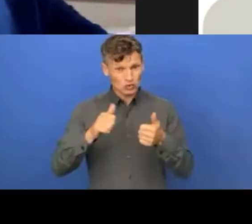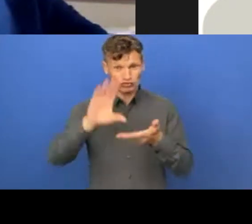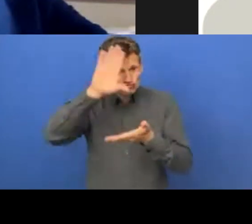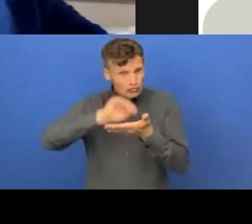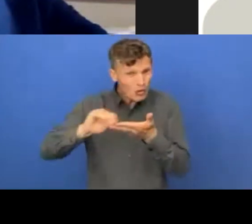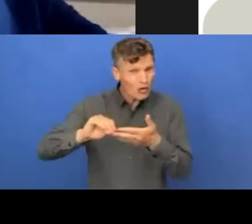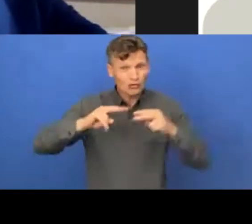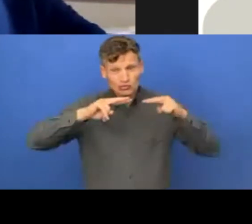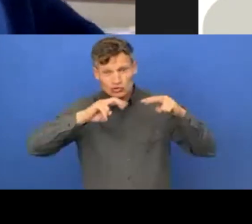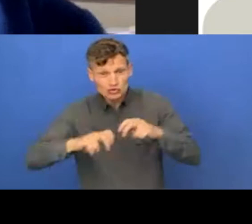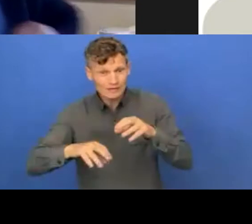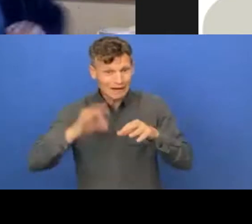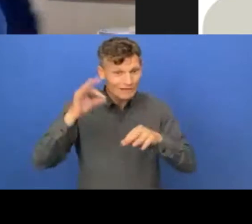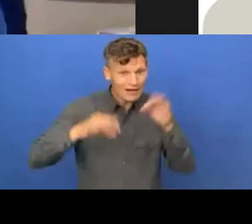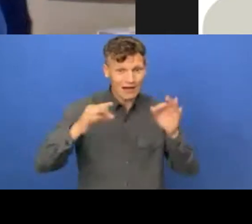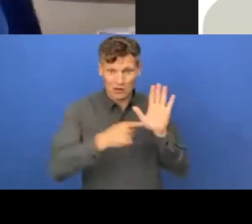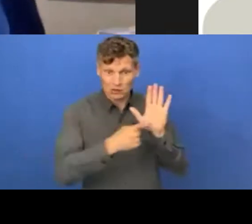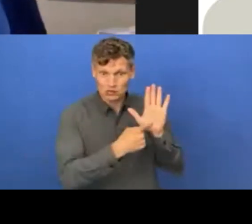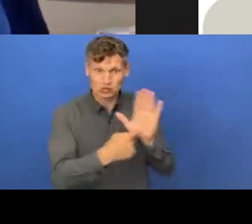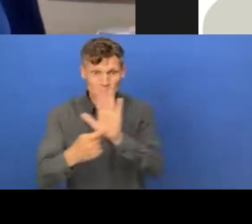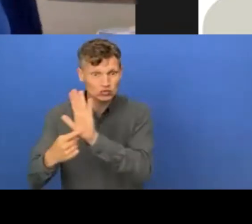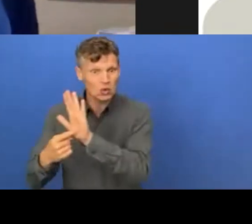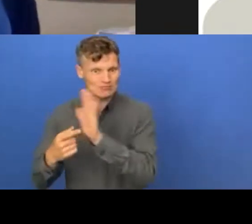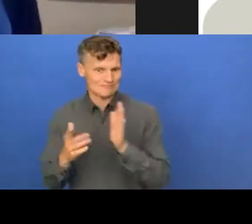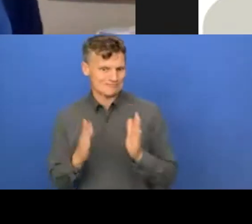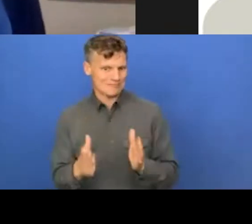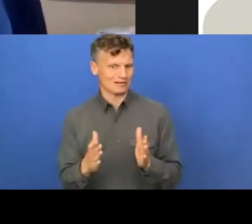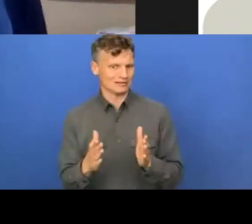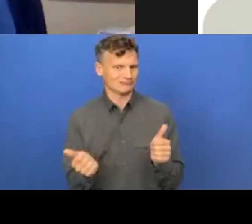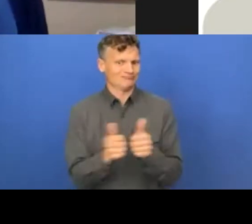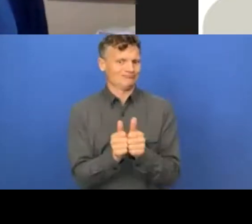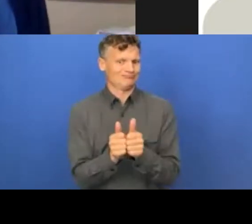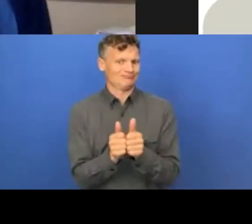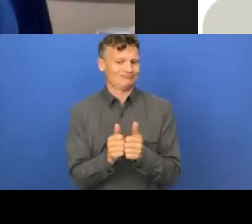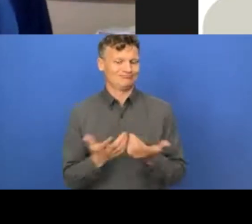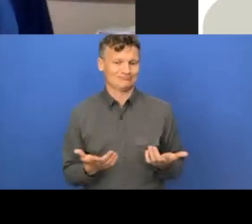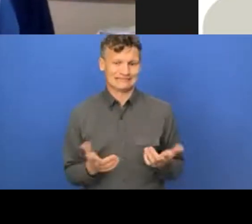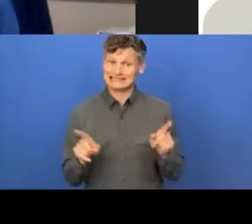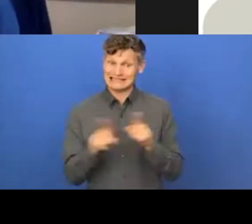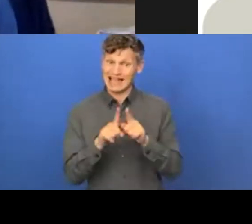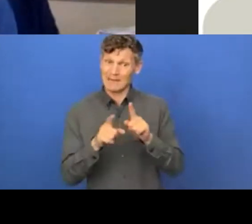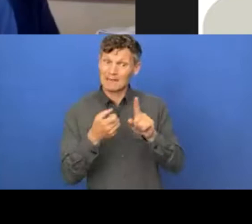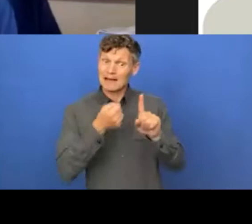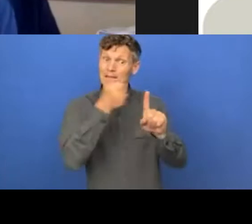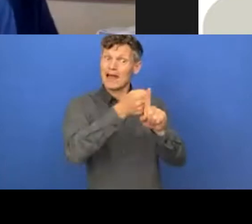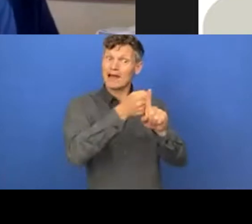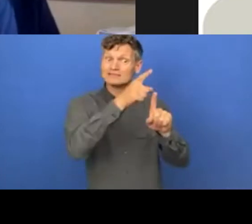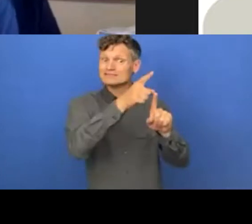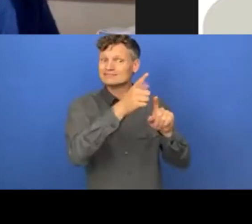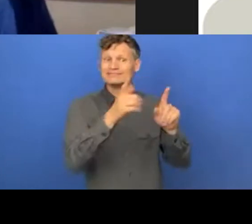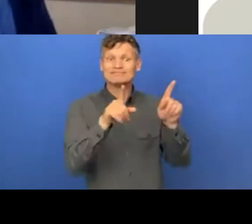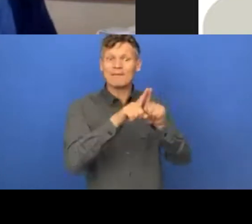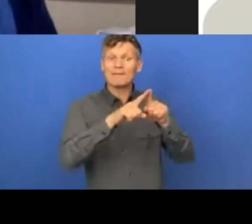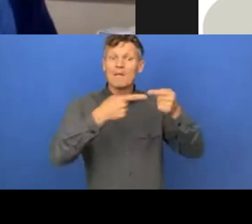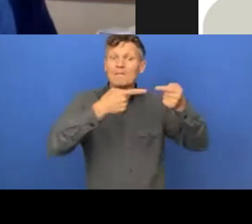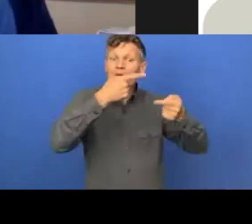goes for the consequent development in policies as well. So if youth with disabilities are not